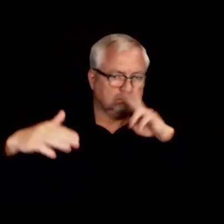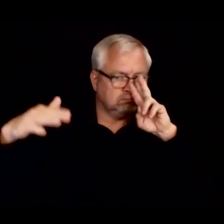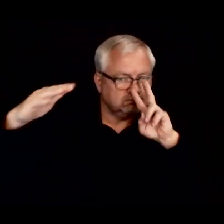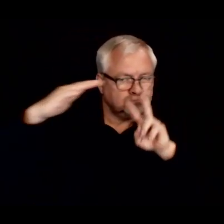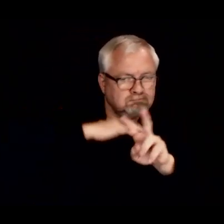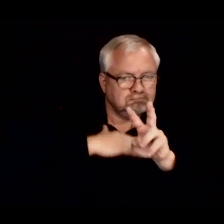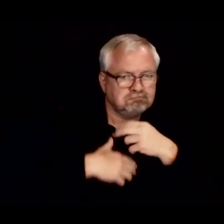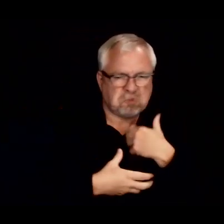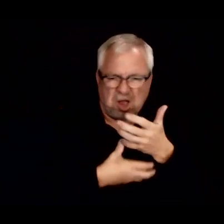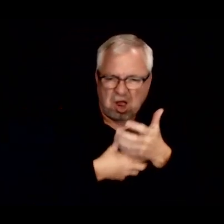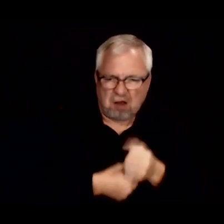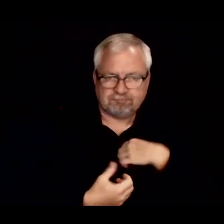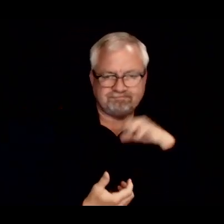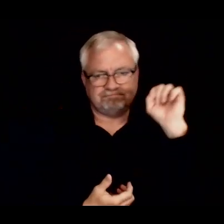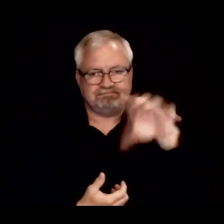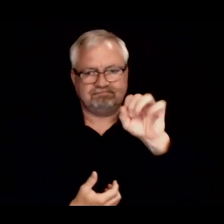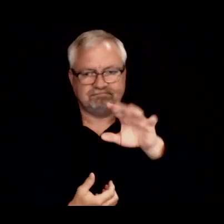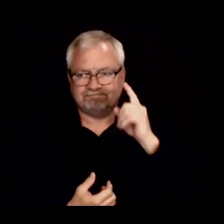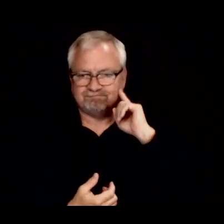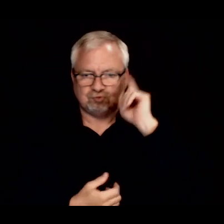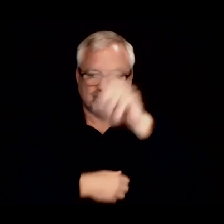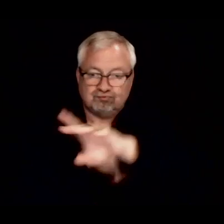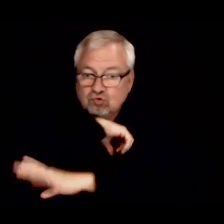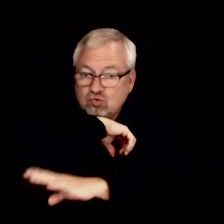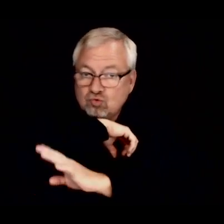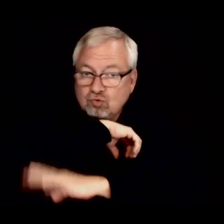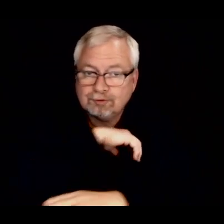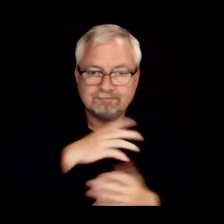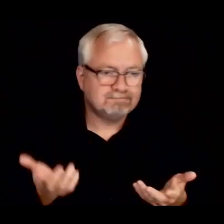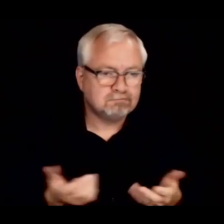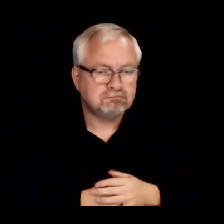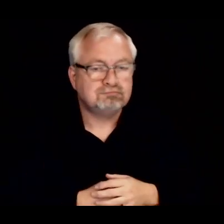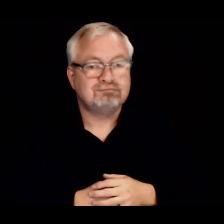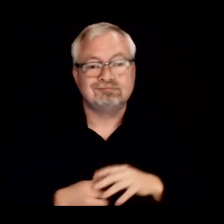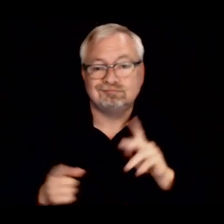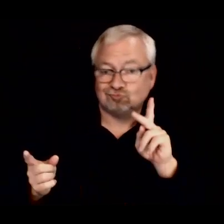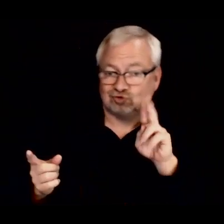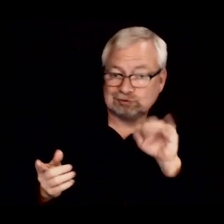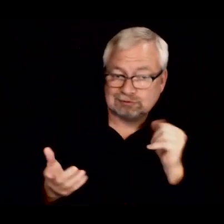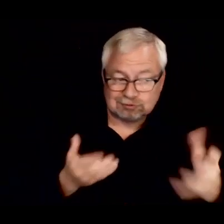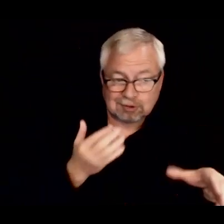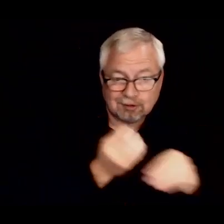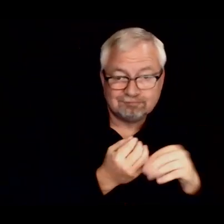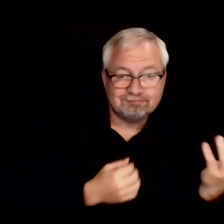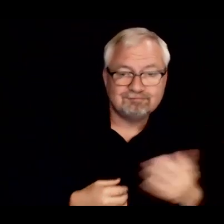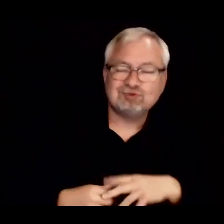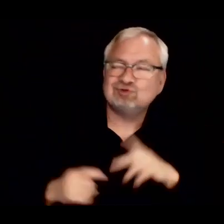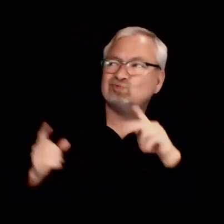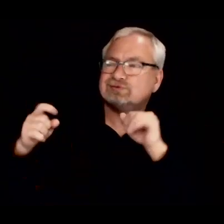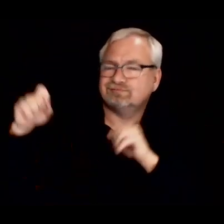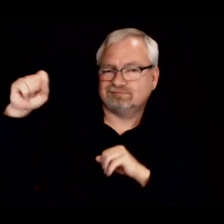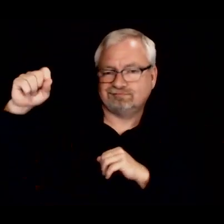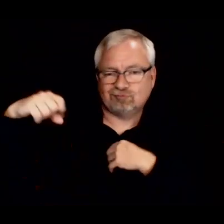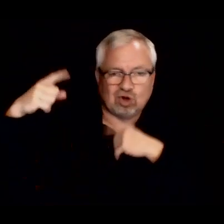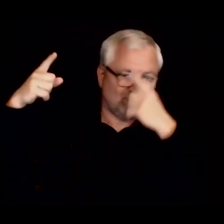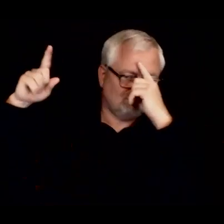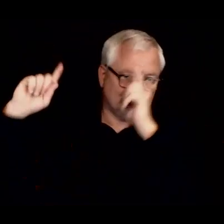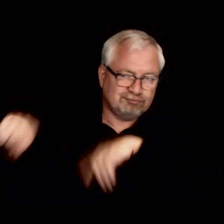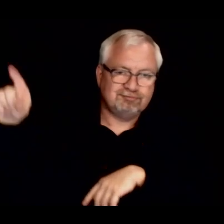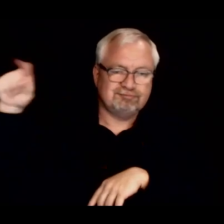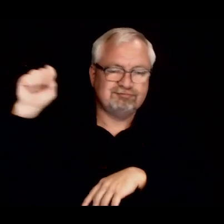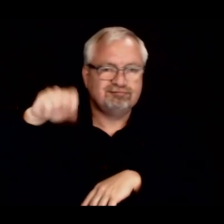you'd like to add anything. Yeah, I think you make a good point that this is a constantly evolving